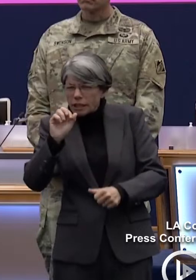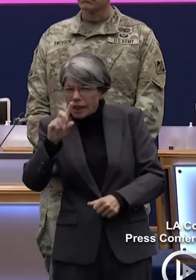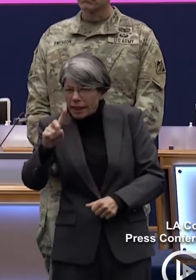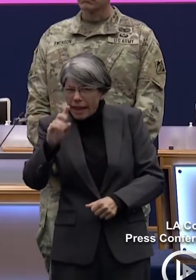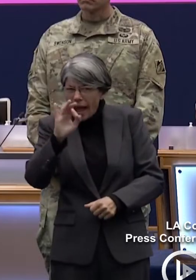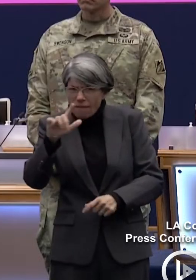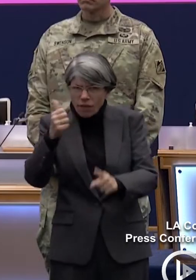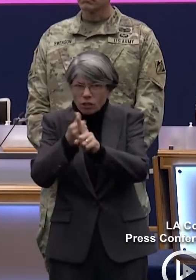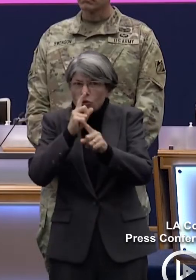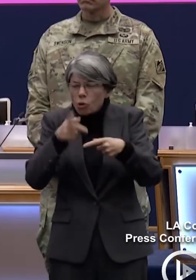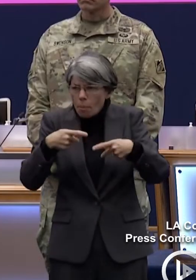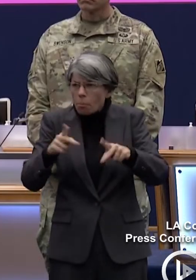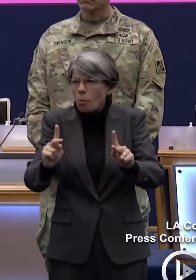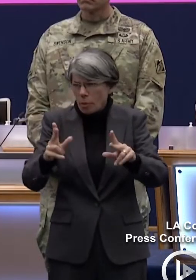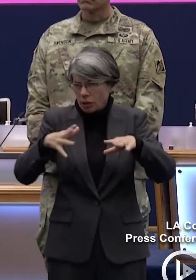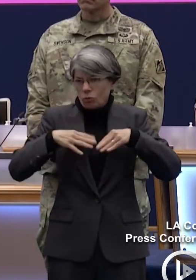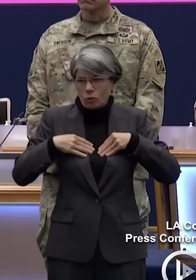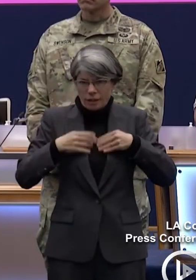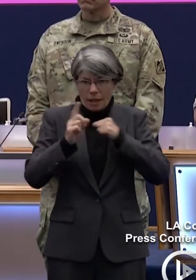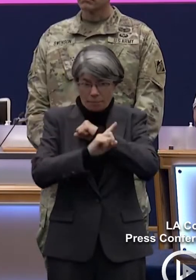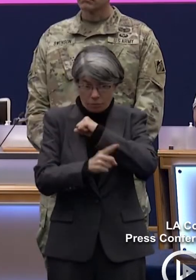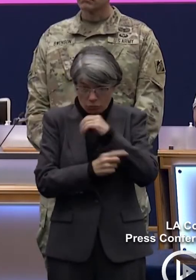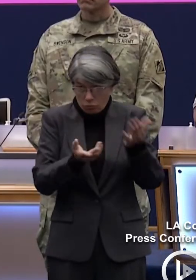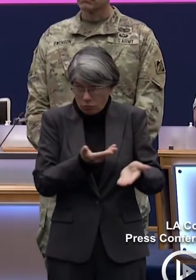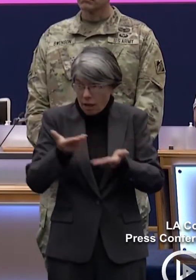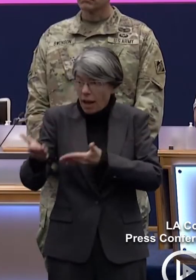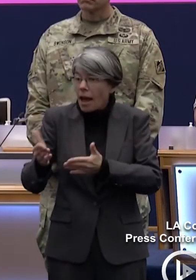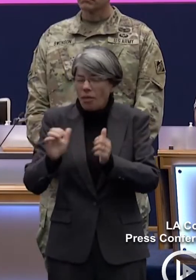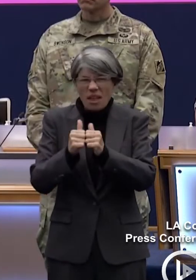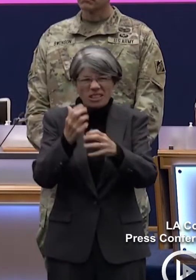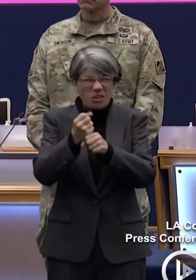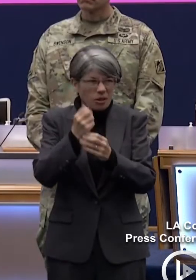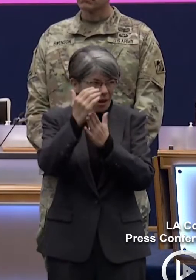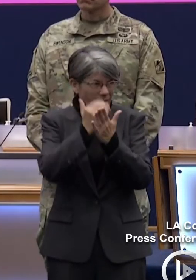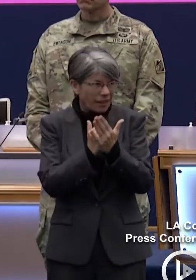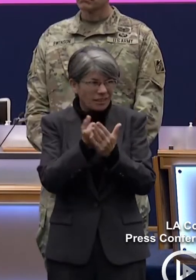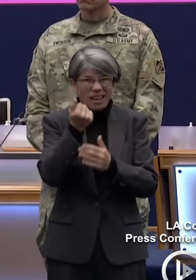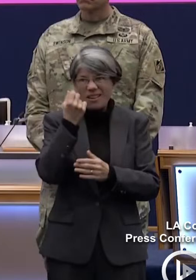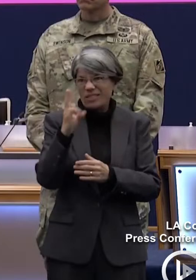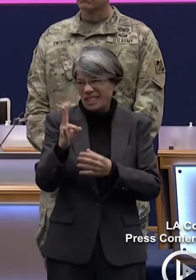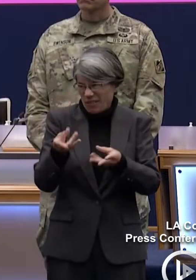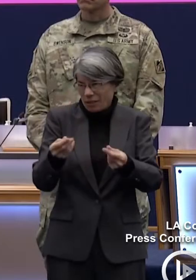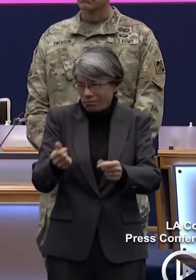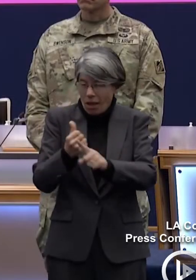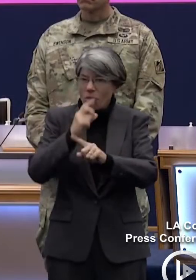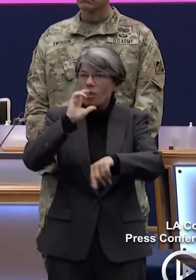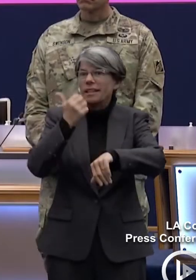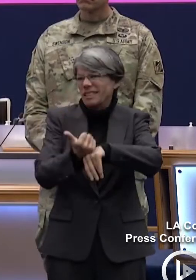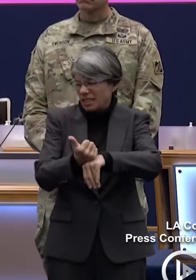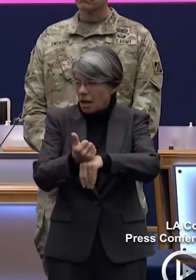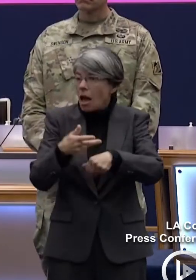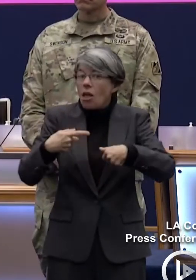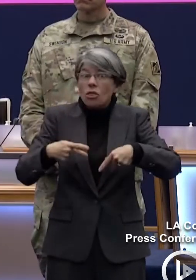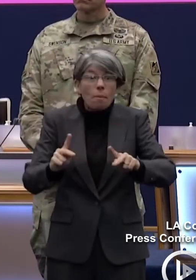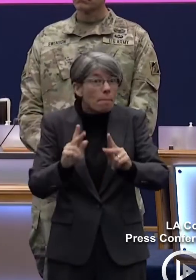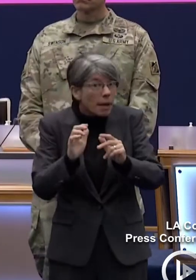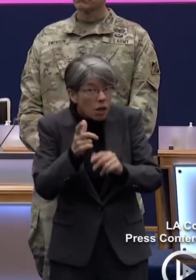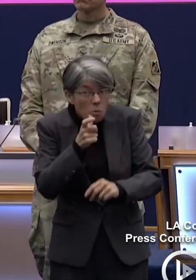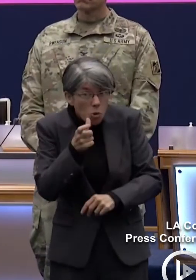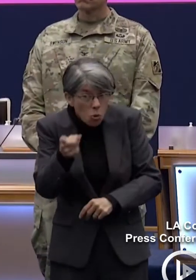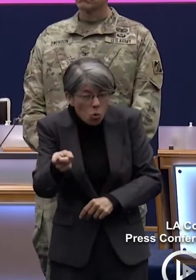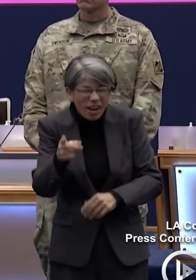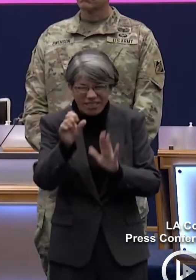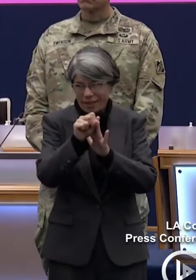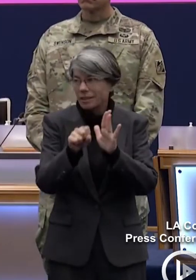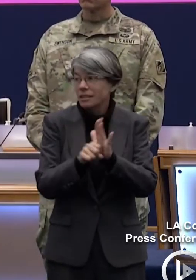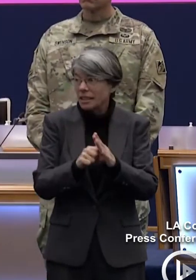were permitted to accept that debris, and that is how they got the list of 17 landfills that exist. They're permitted by the state, and